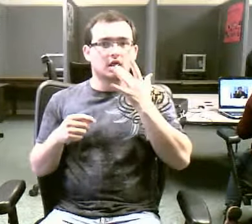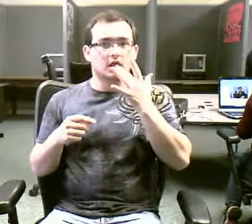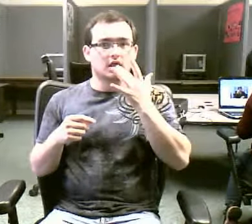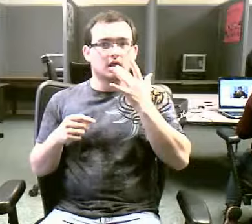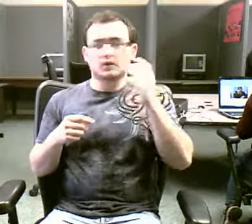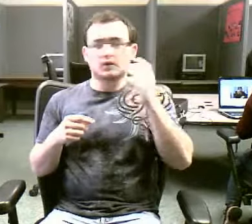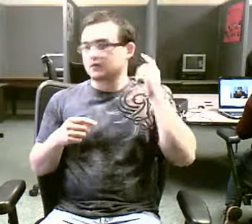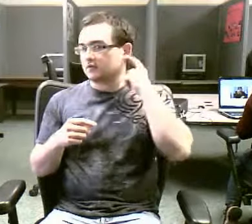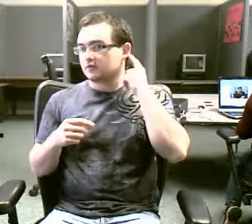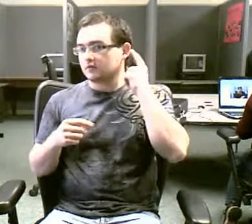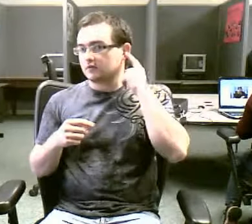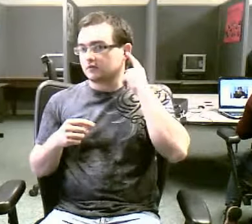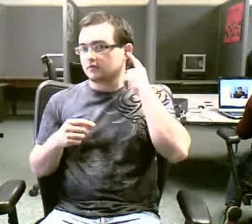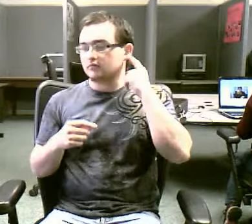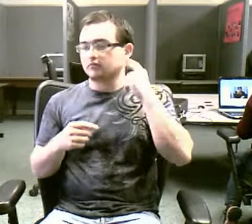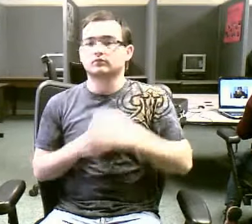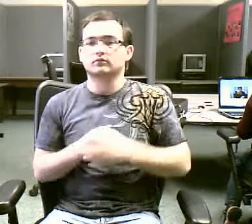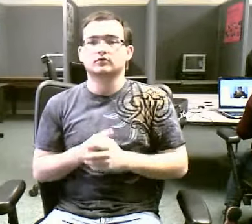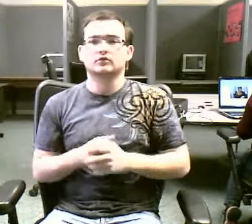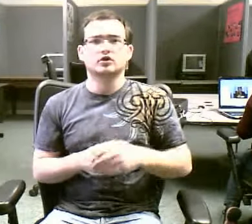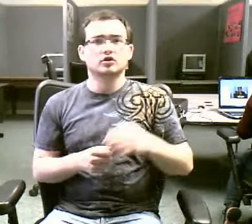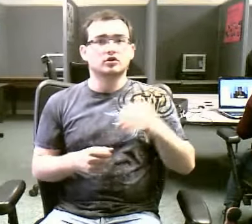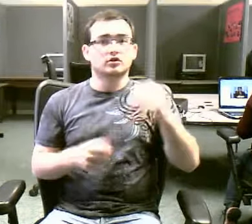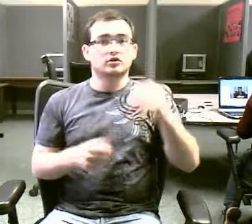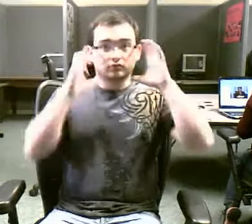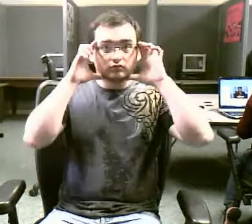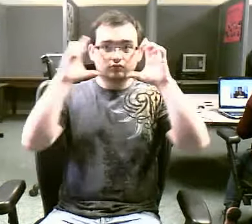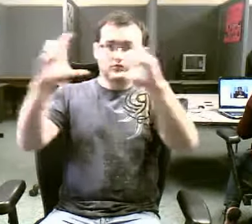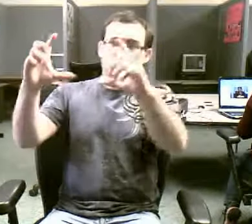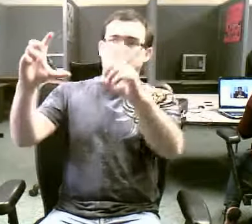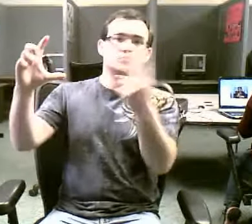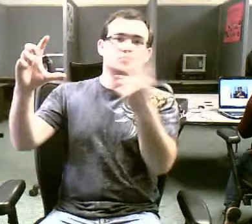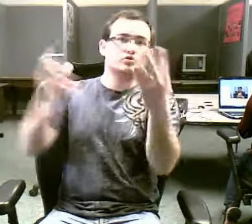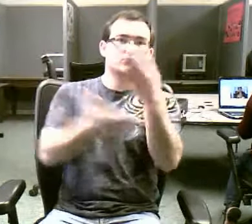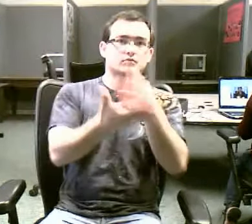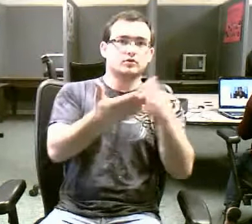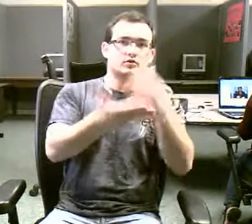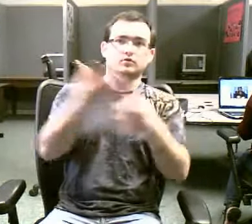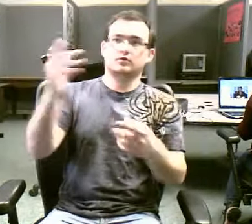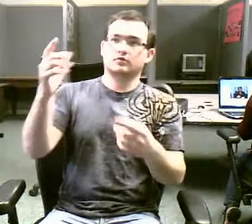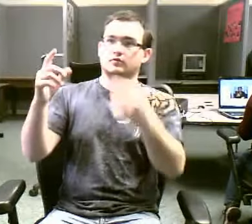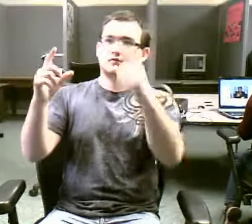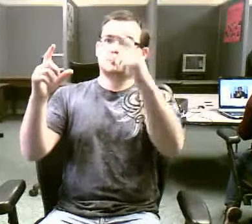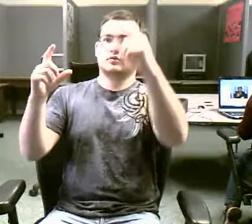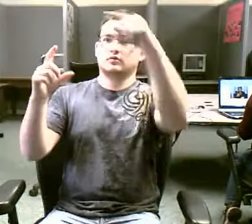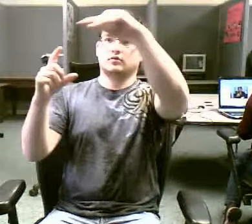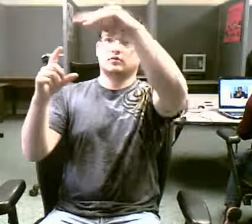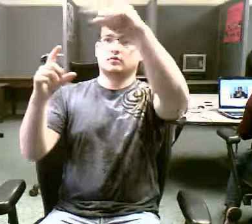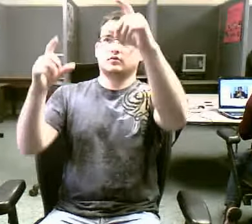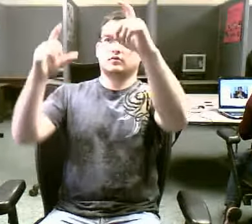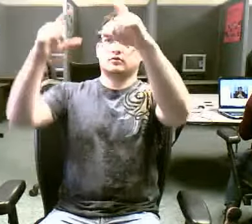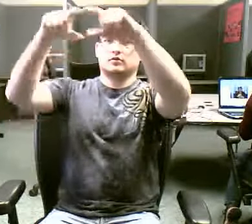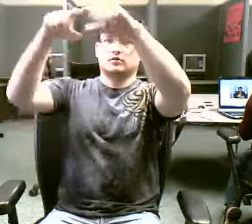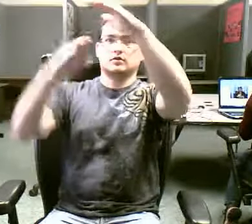is mainly divided into two parts. One, head bone, also called